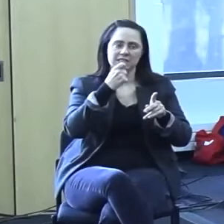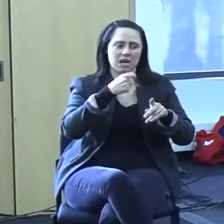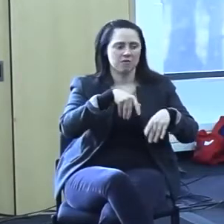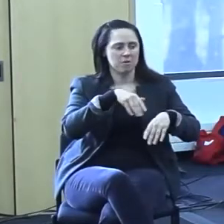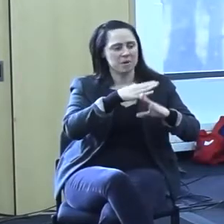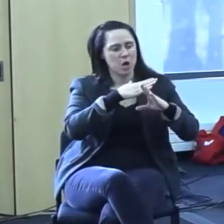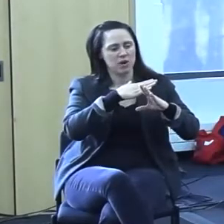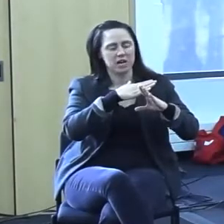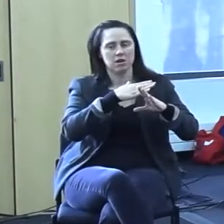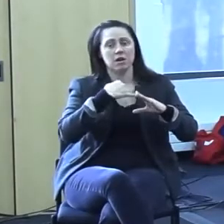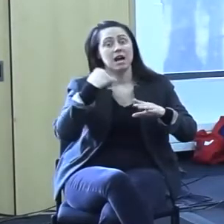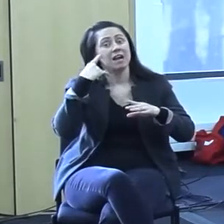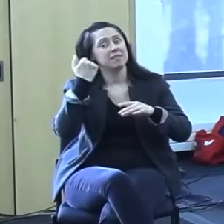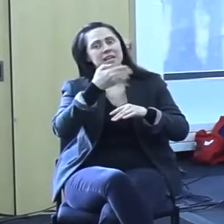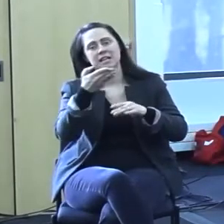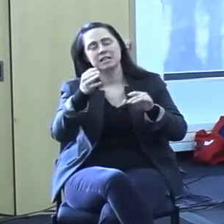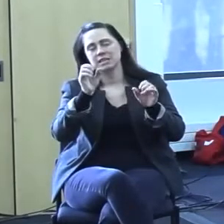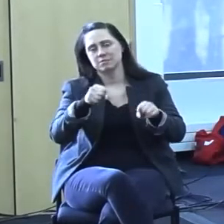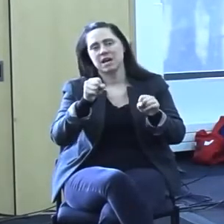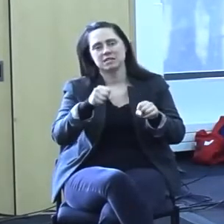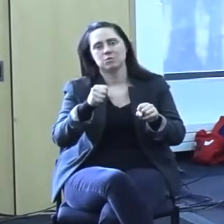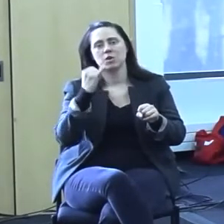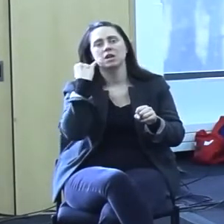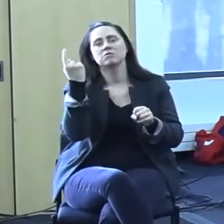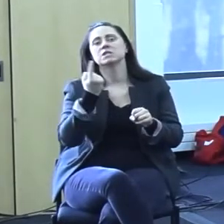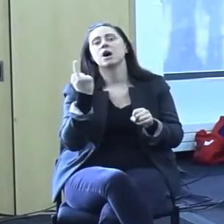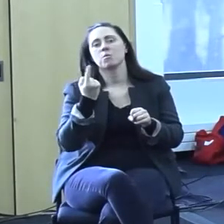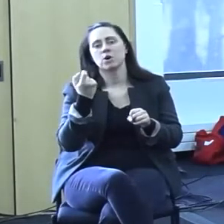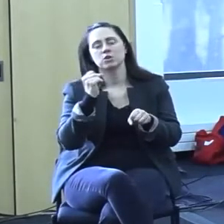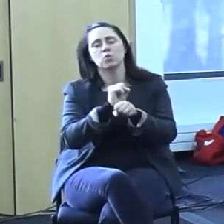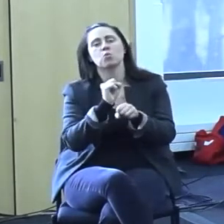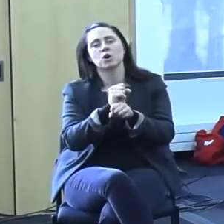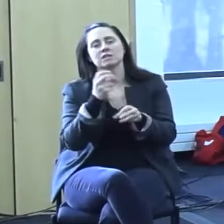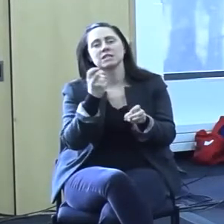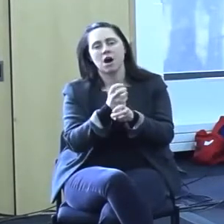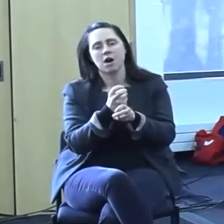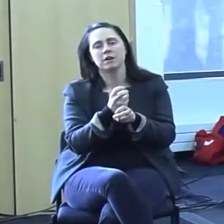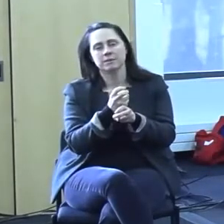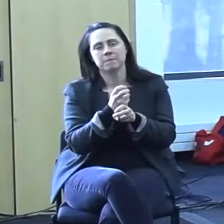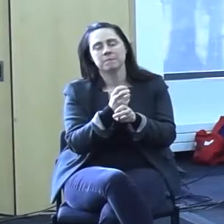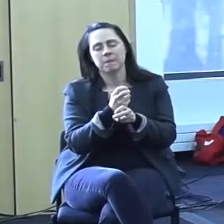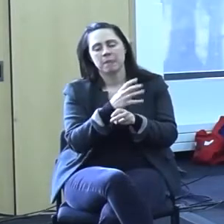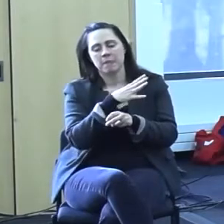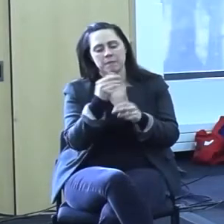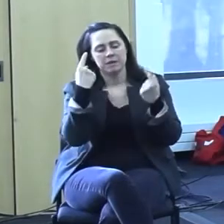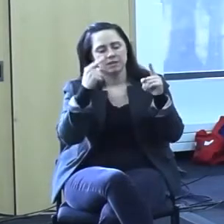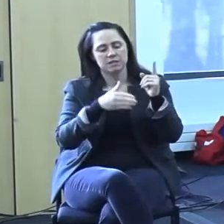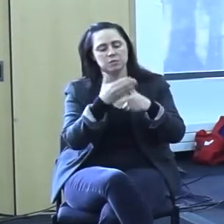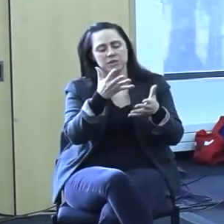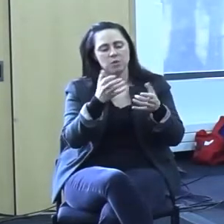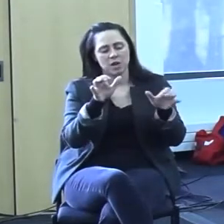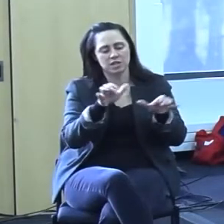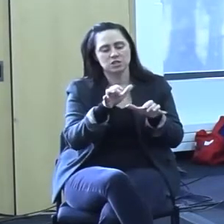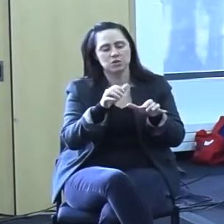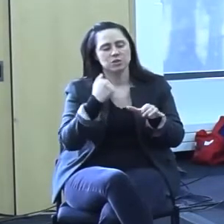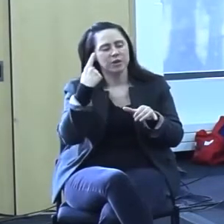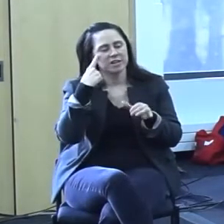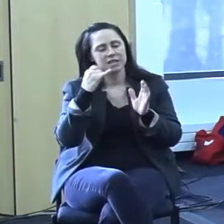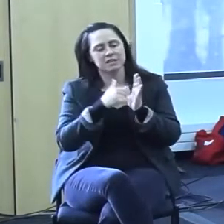think anything can be possible if someone works hard and achieves what they want to do. So I